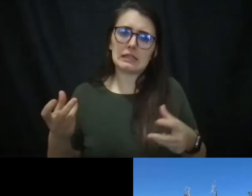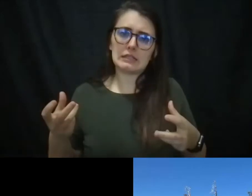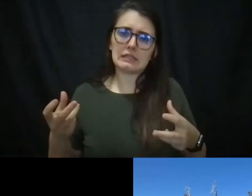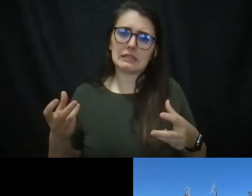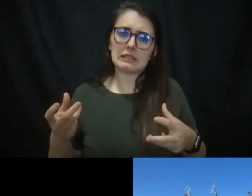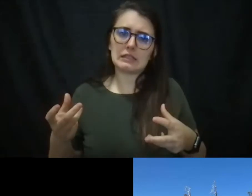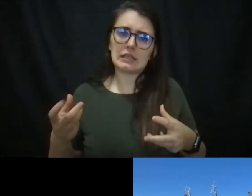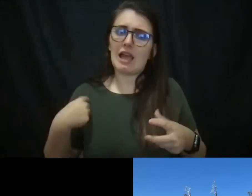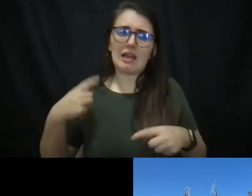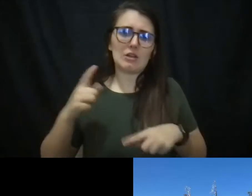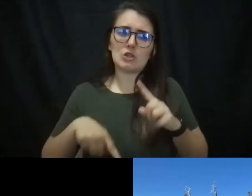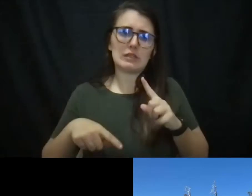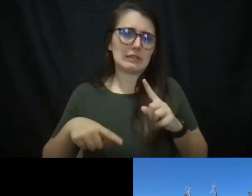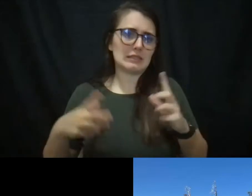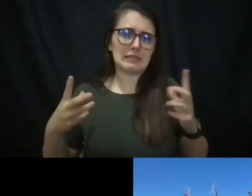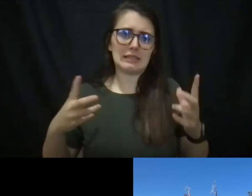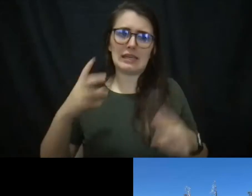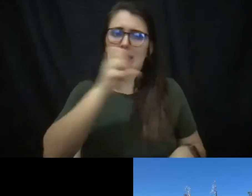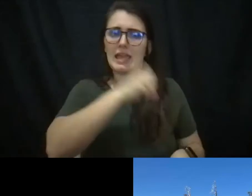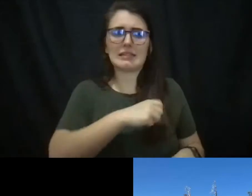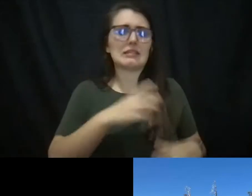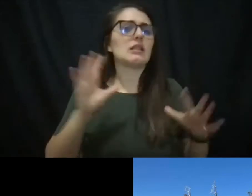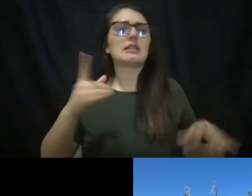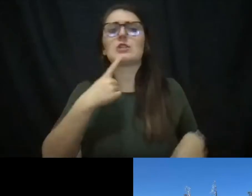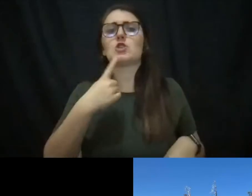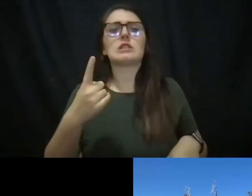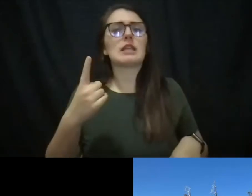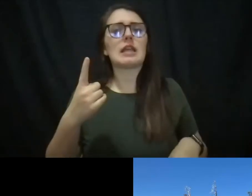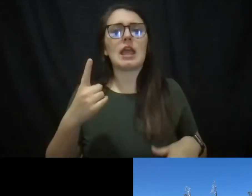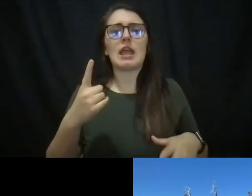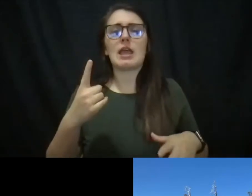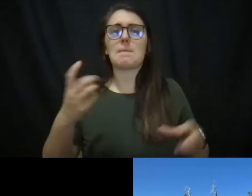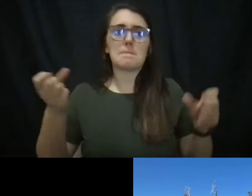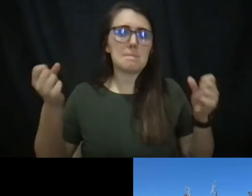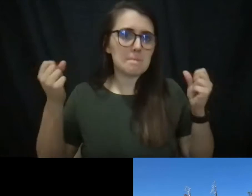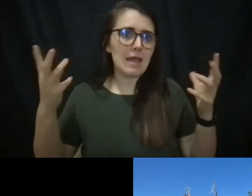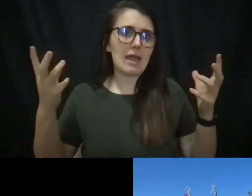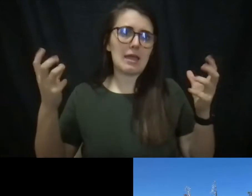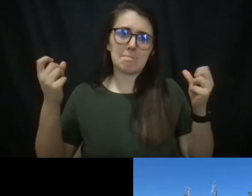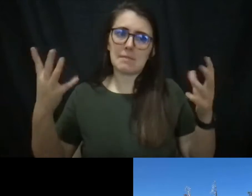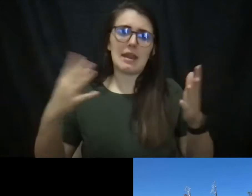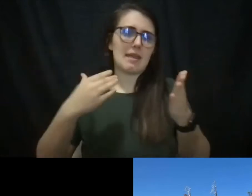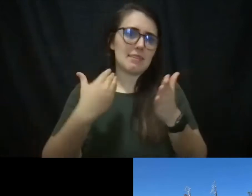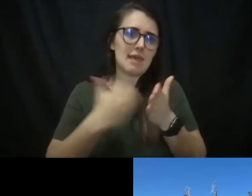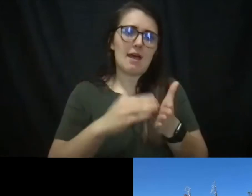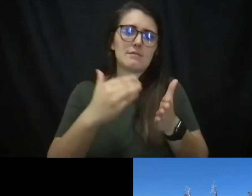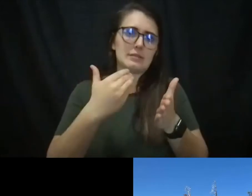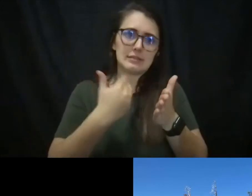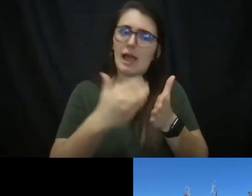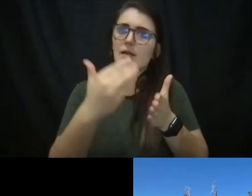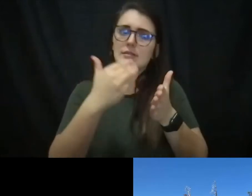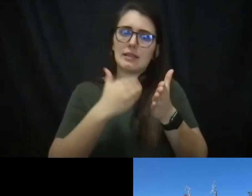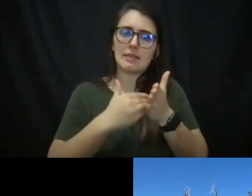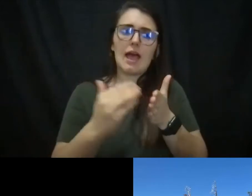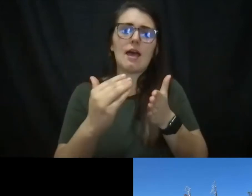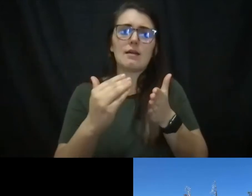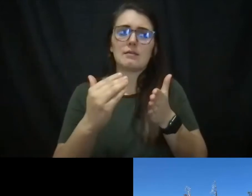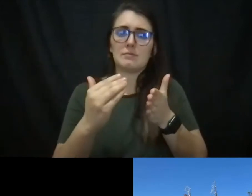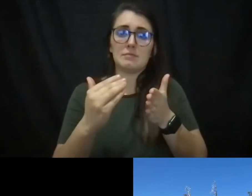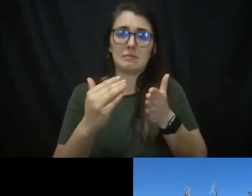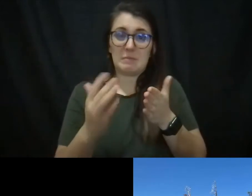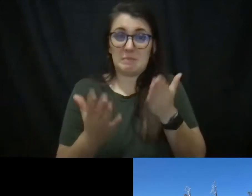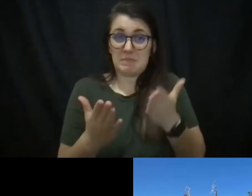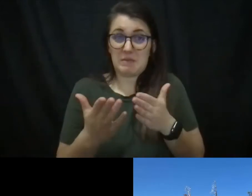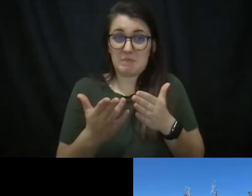Gosh, I couldn't even guess, but let's just say thousands and thousands again, and maybe even more than that.